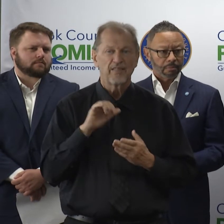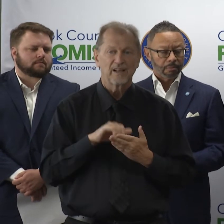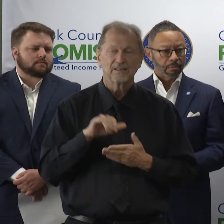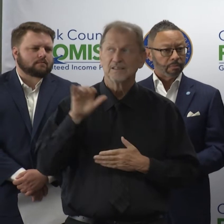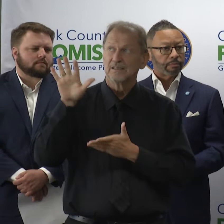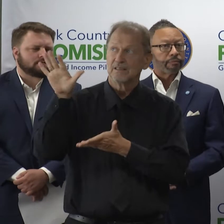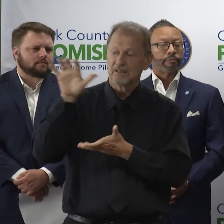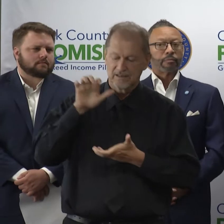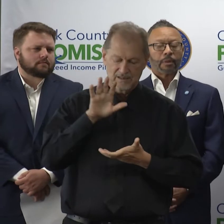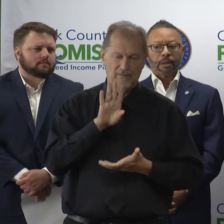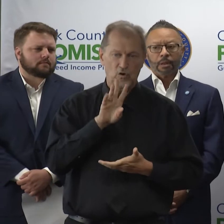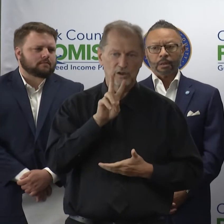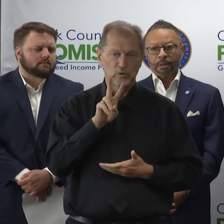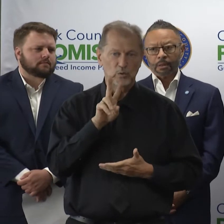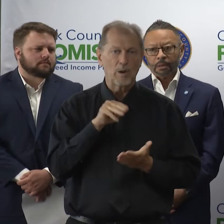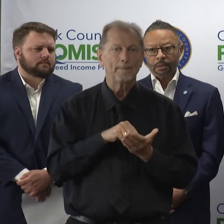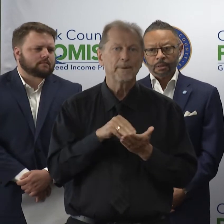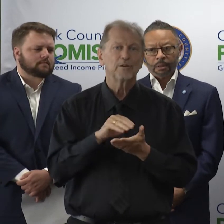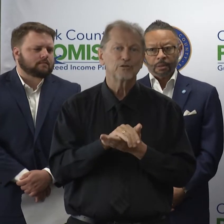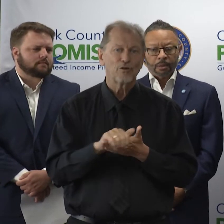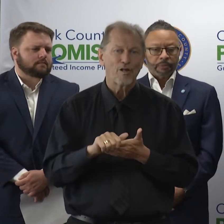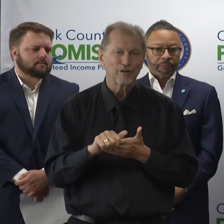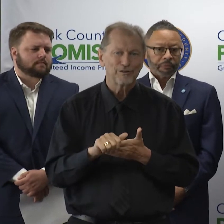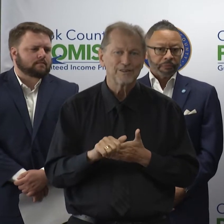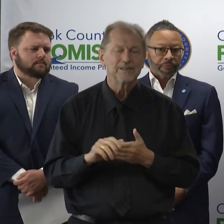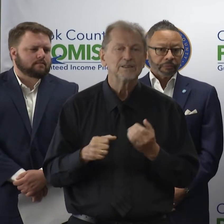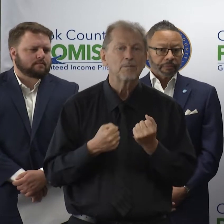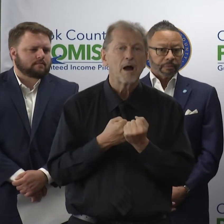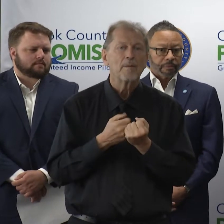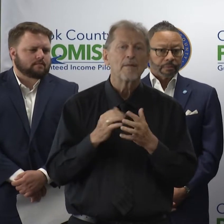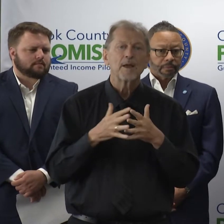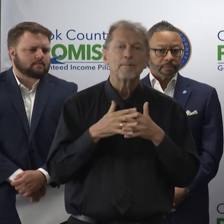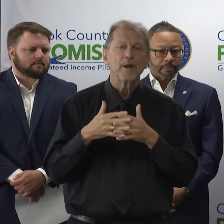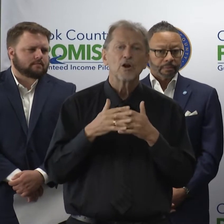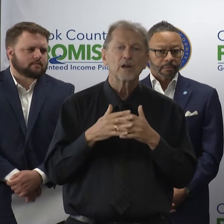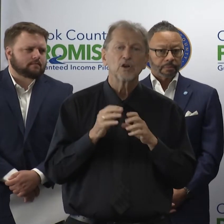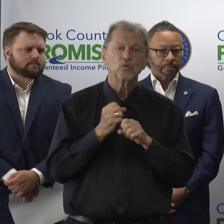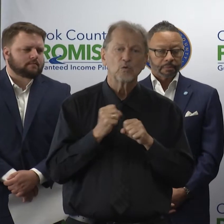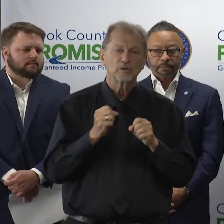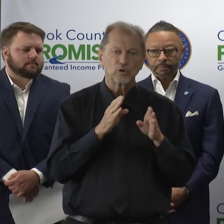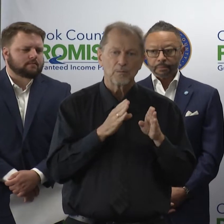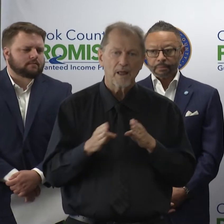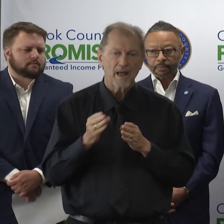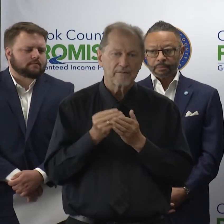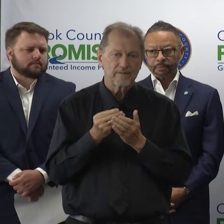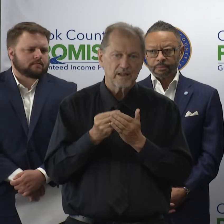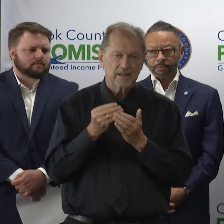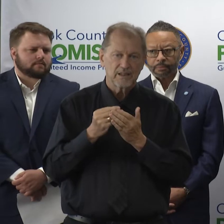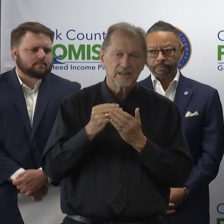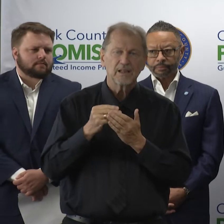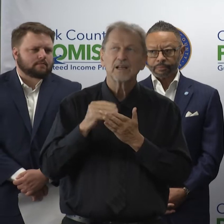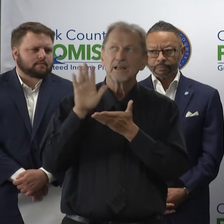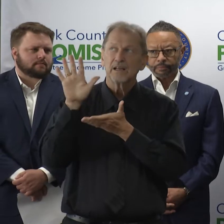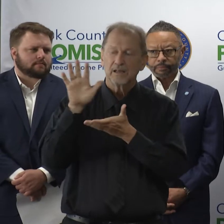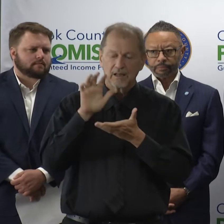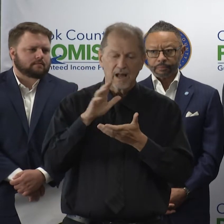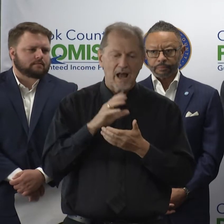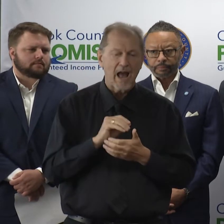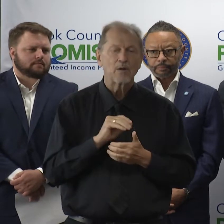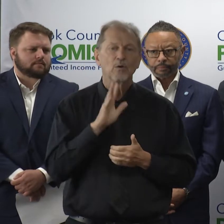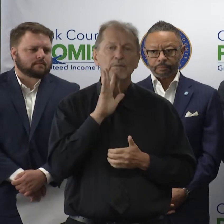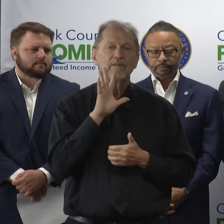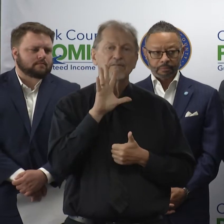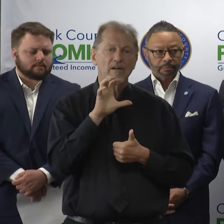$42 million pilot and is supported by the American Rescue Plan Act funding and will provide $500